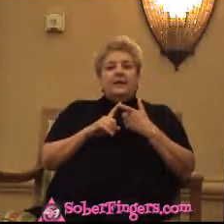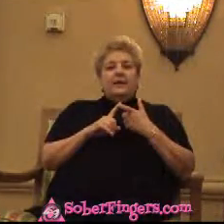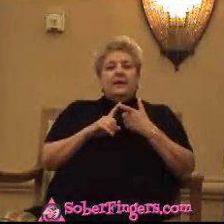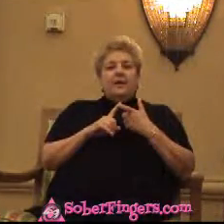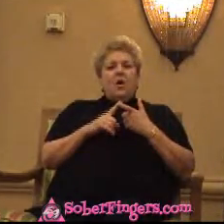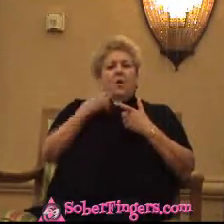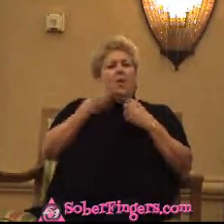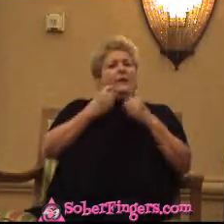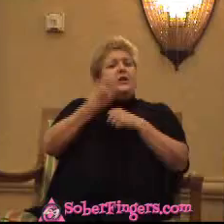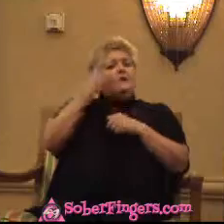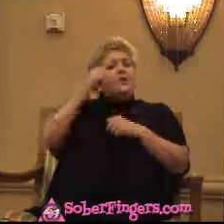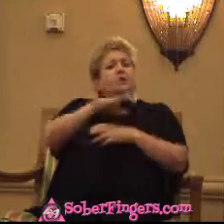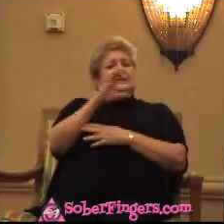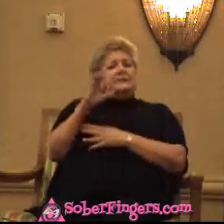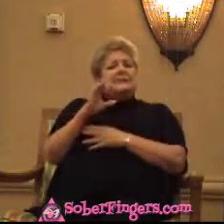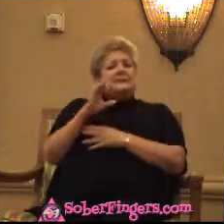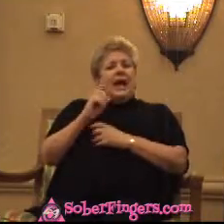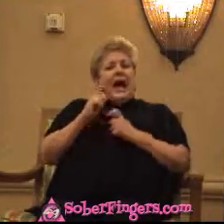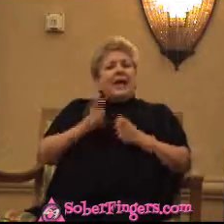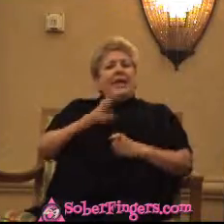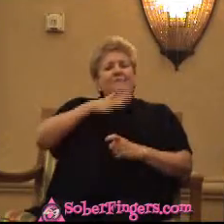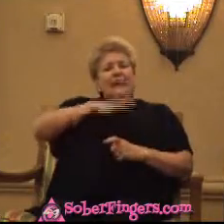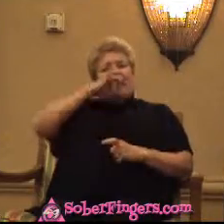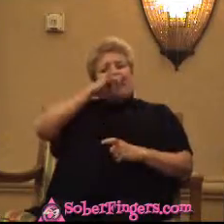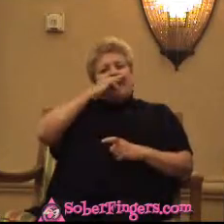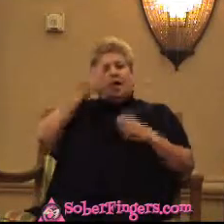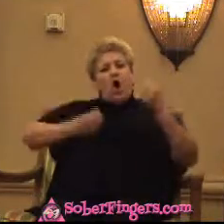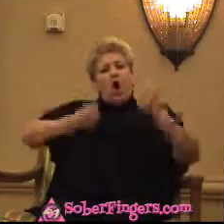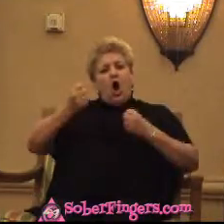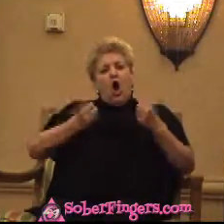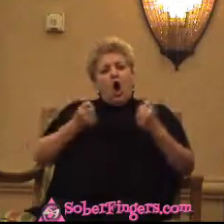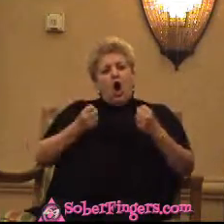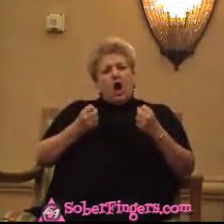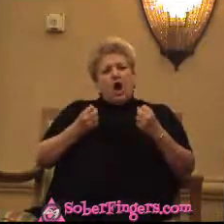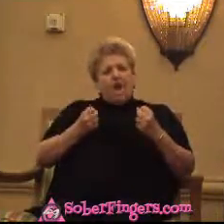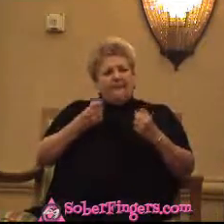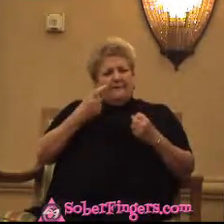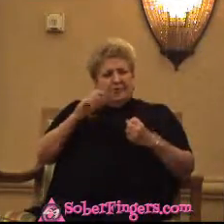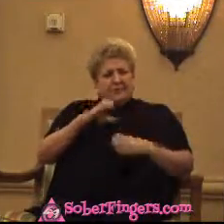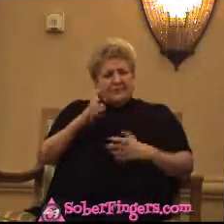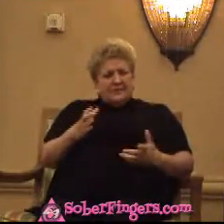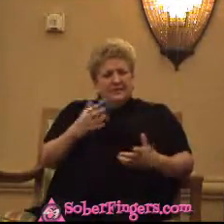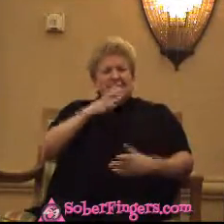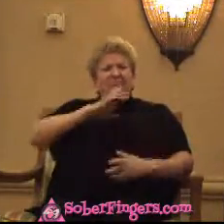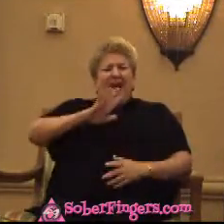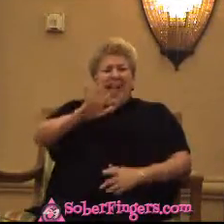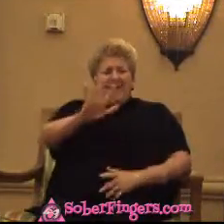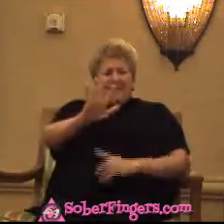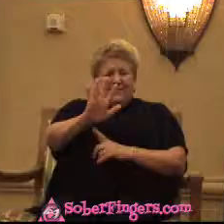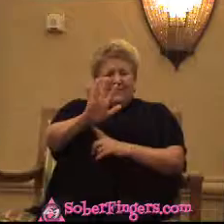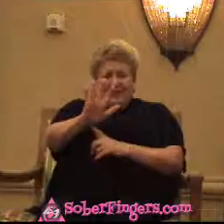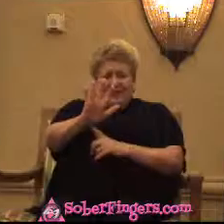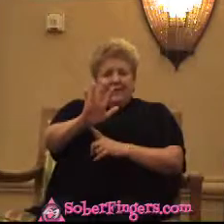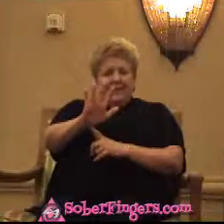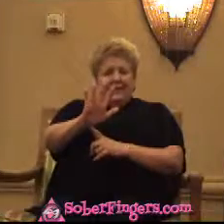for Christmas. He was 5 years old. I mean, stupid stuff. Then I'd disappear for a couple of years. They wouldn't even know where I